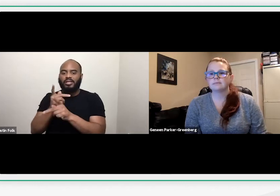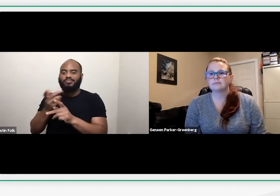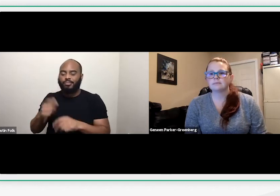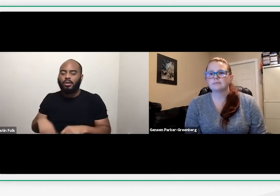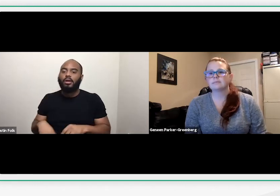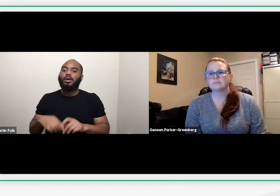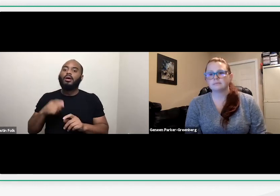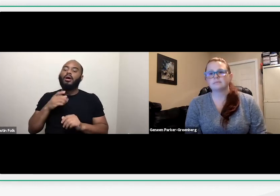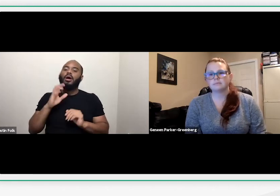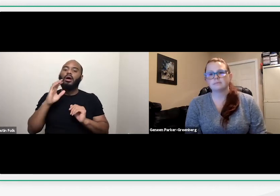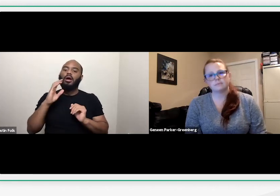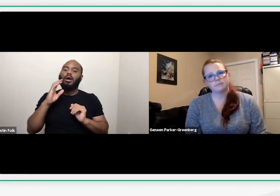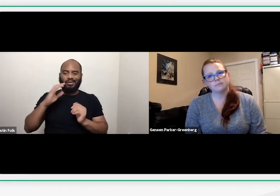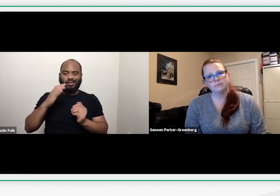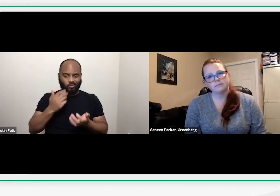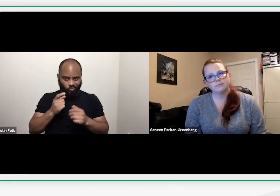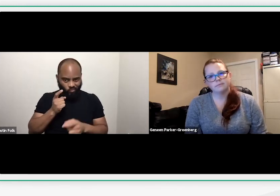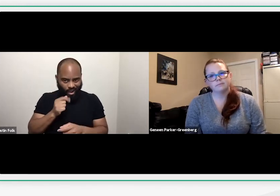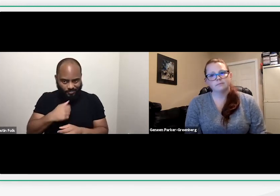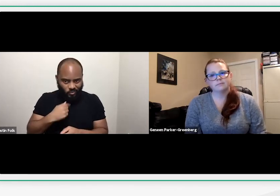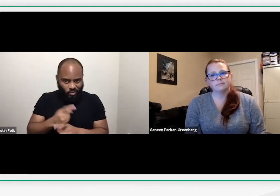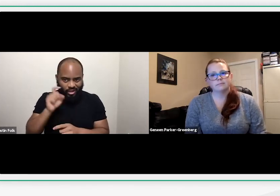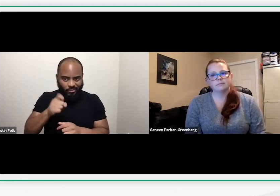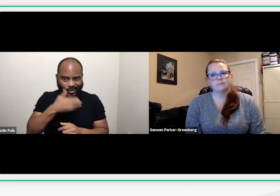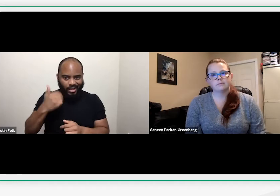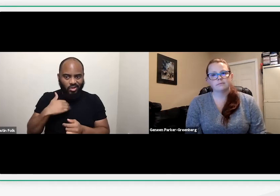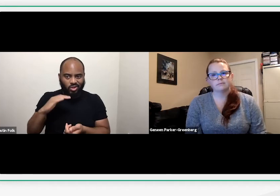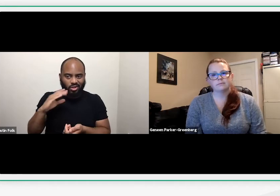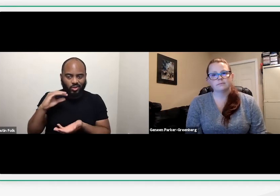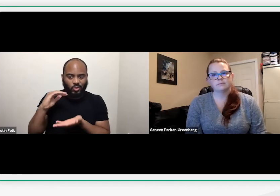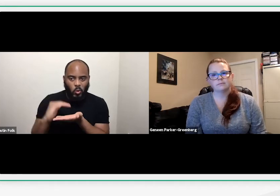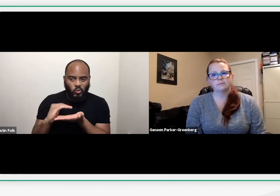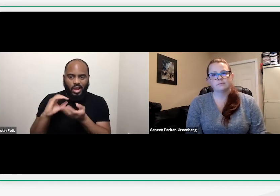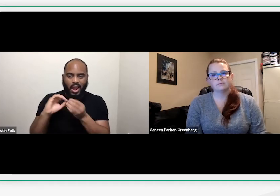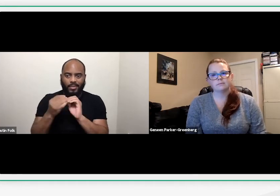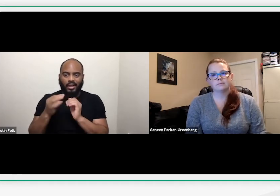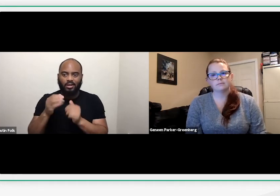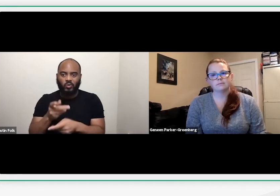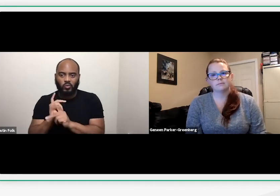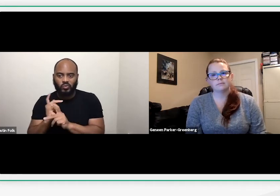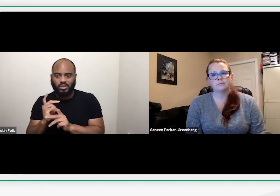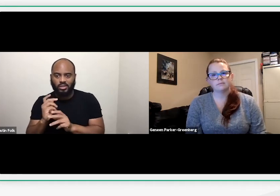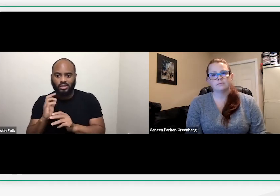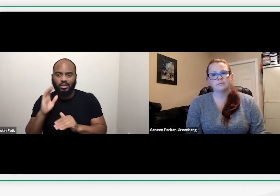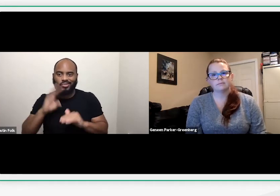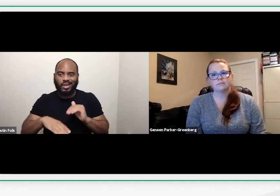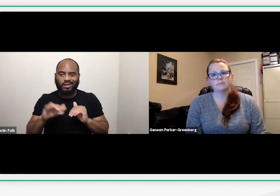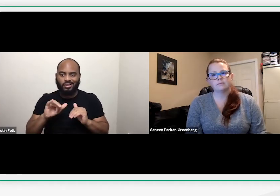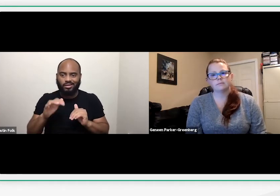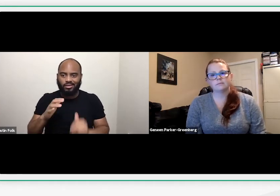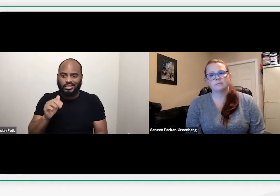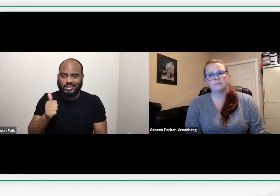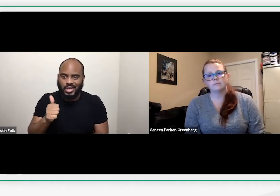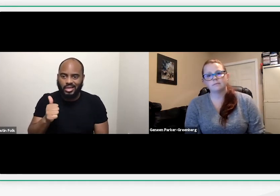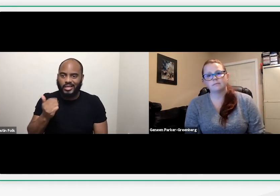And I'm wondering that portion you said not to open too many credit products. Uh, it's better if I have a lower number